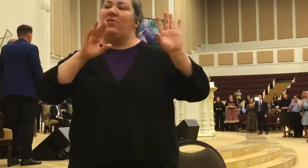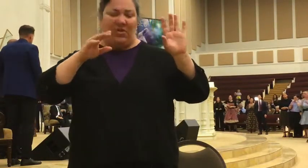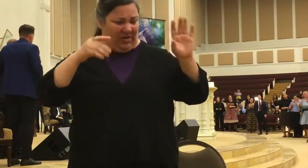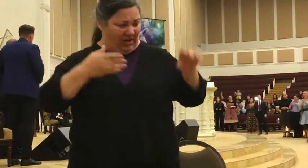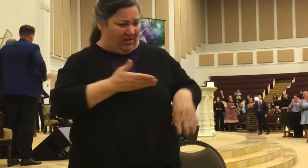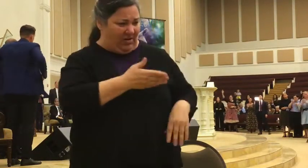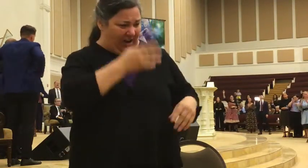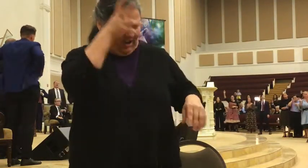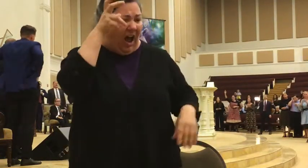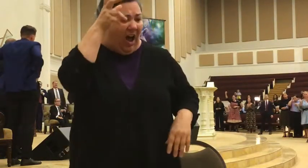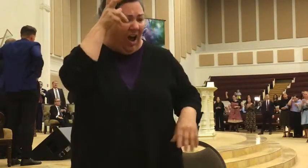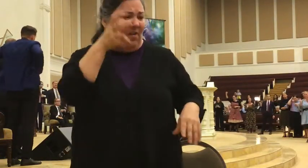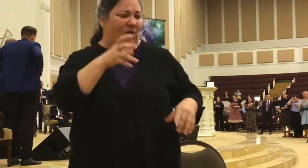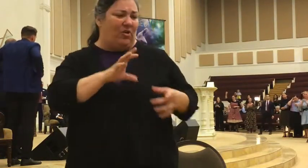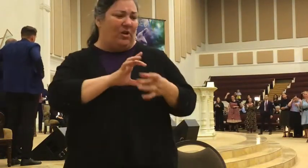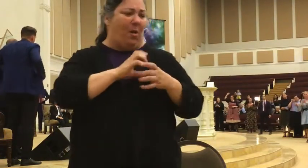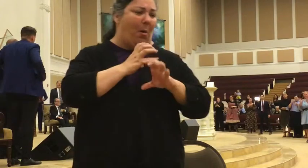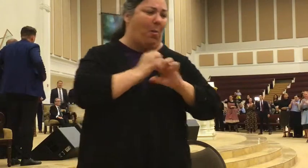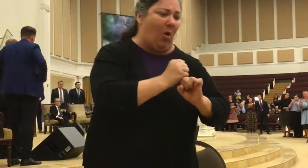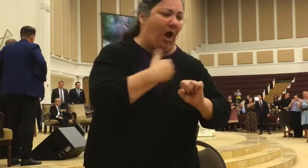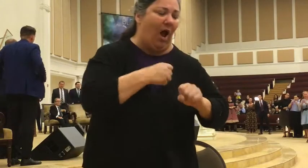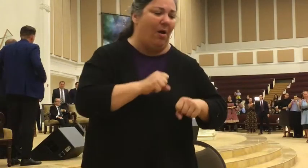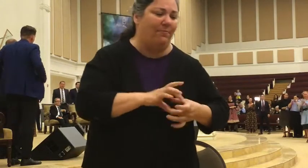the adversary.